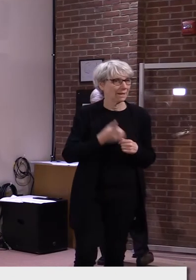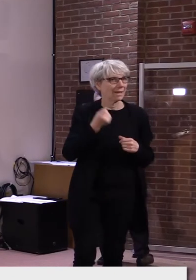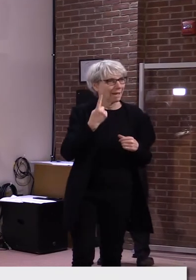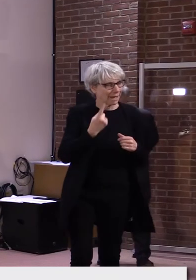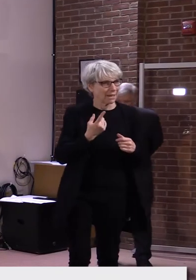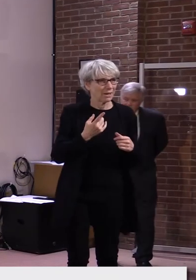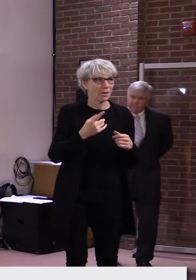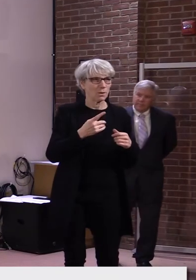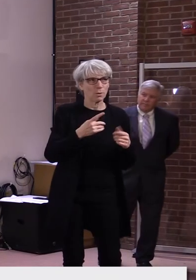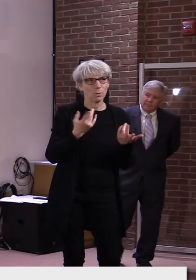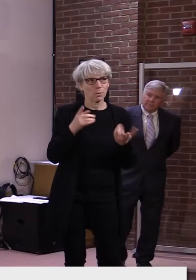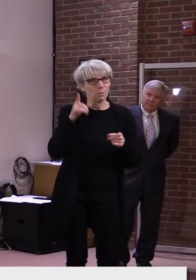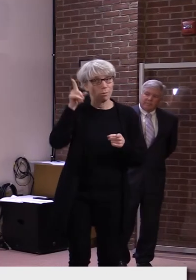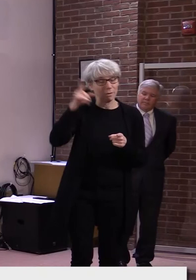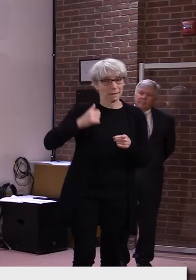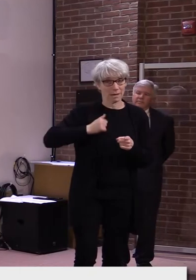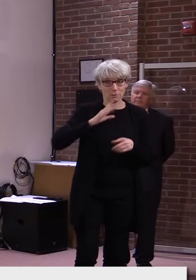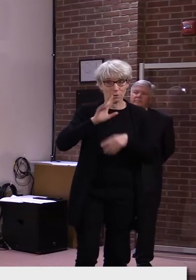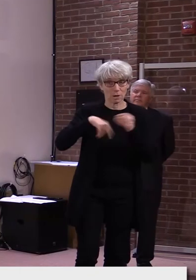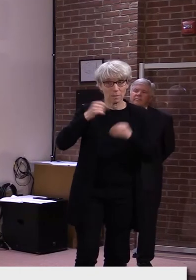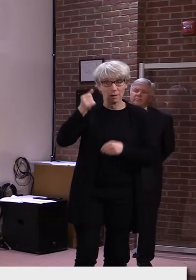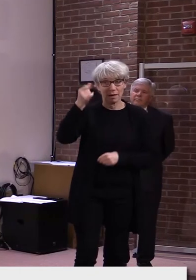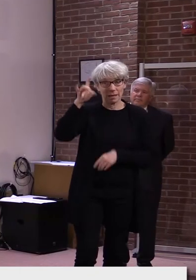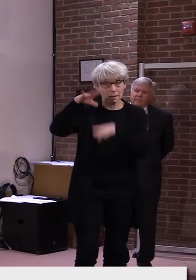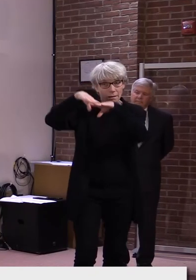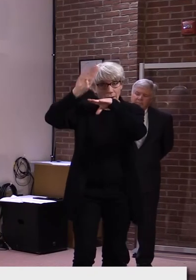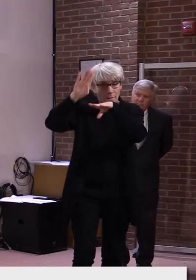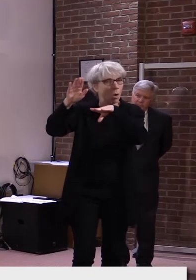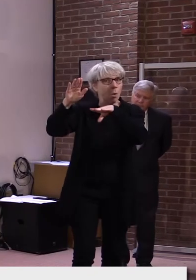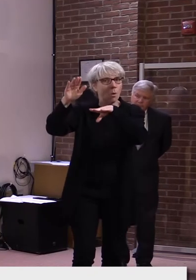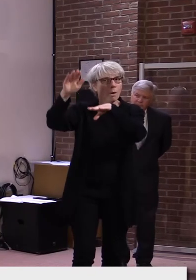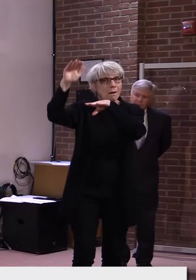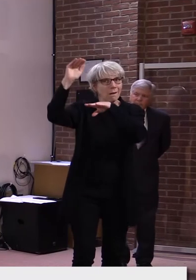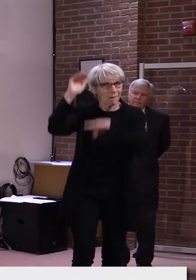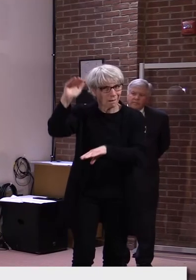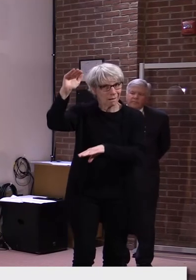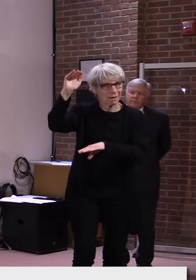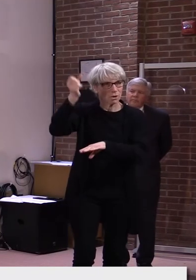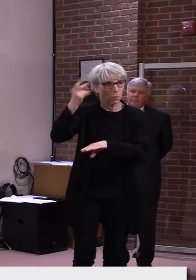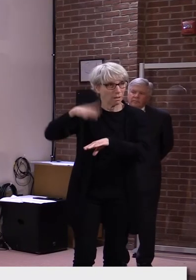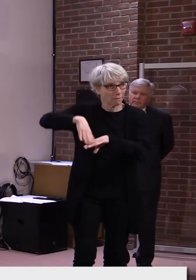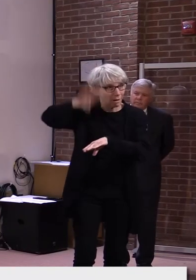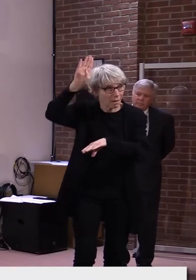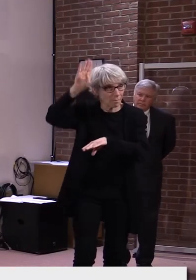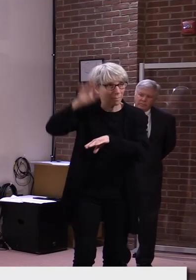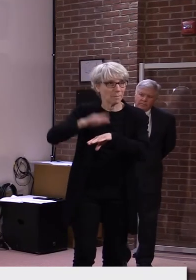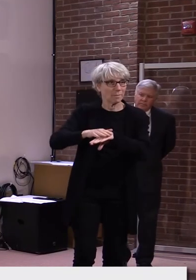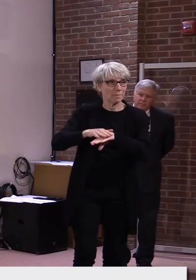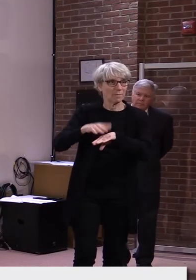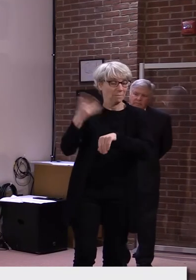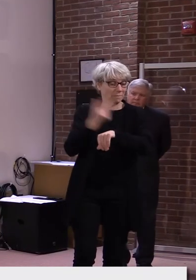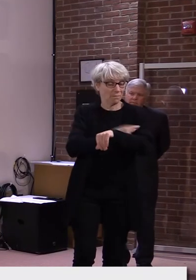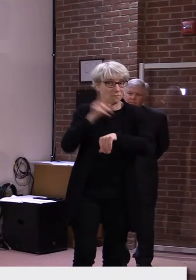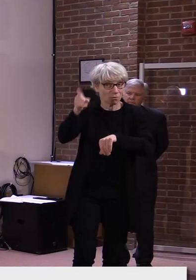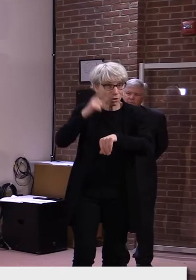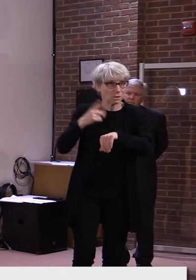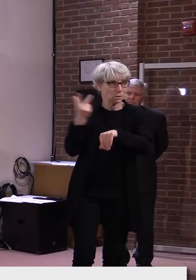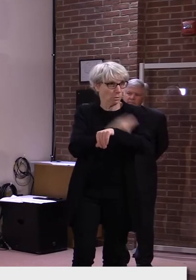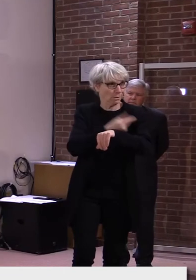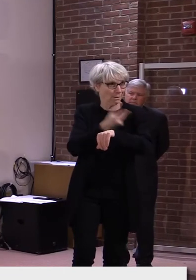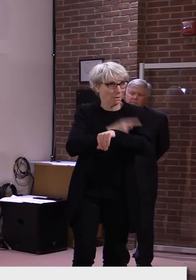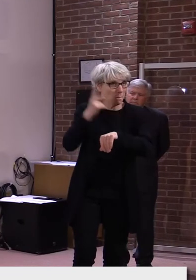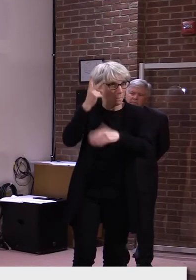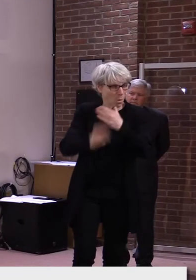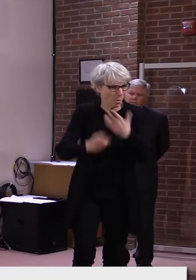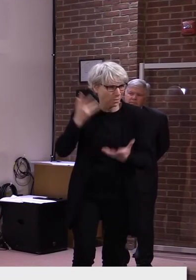does matter what the denominator is and what the criteria is, because